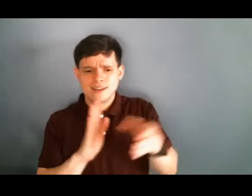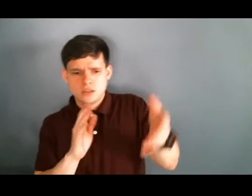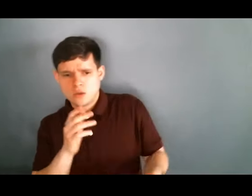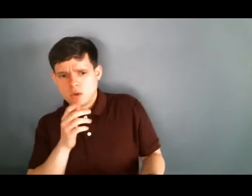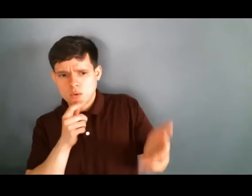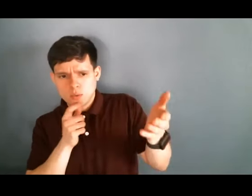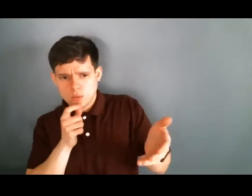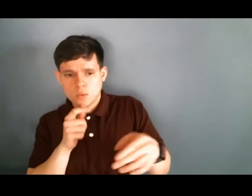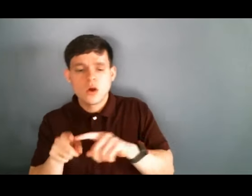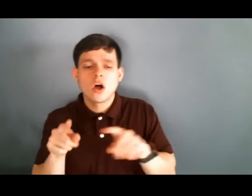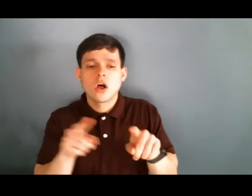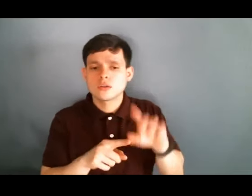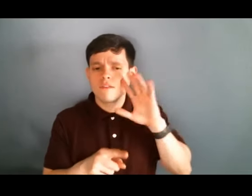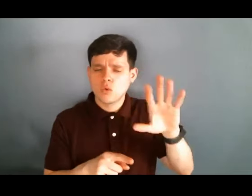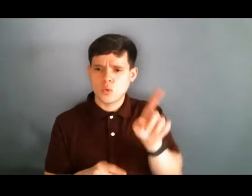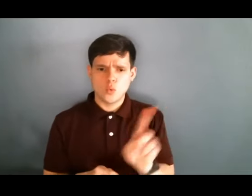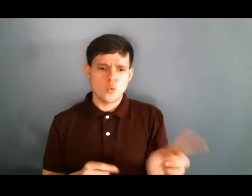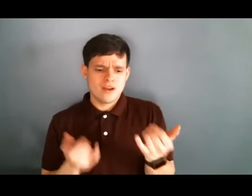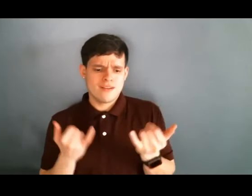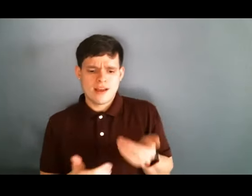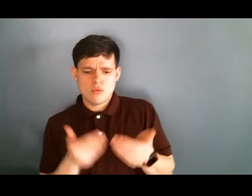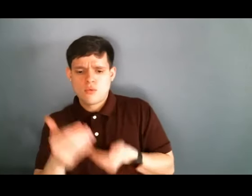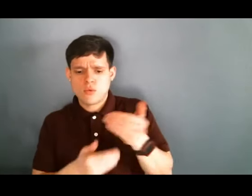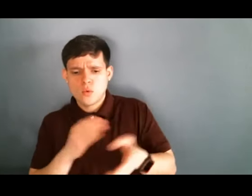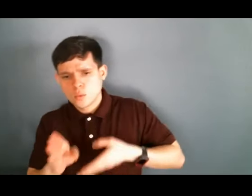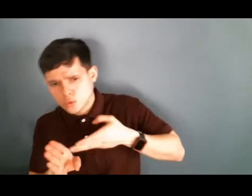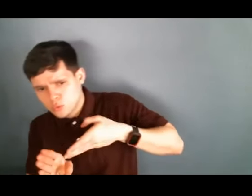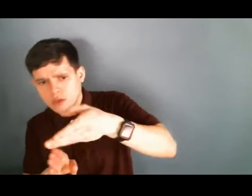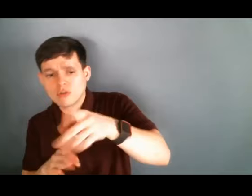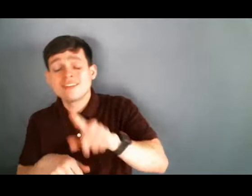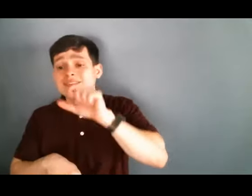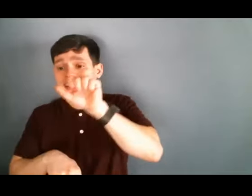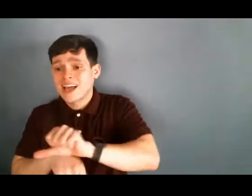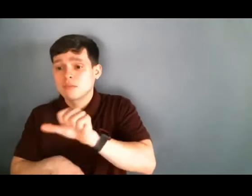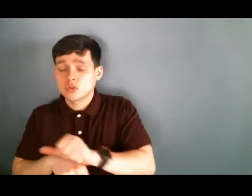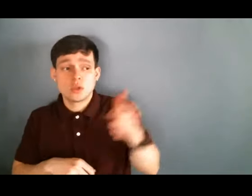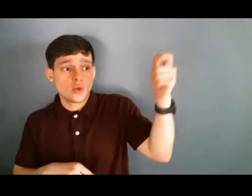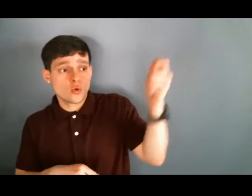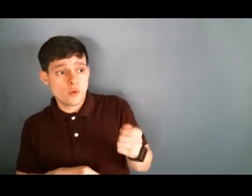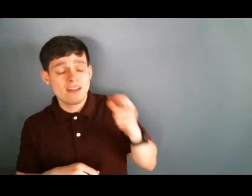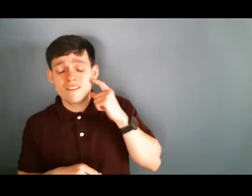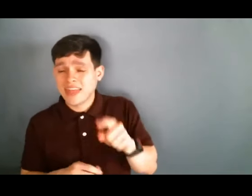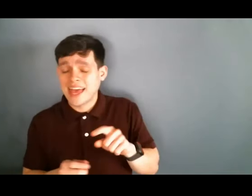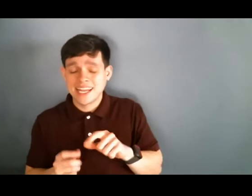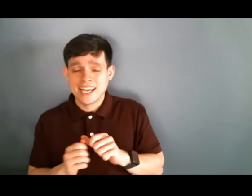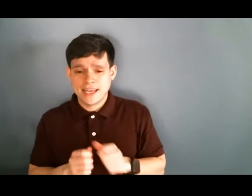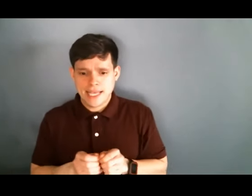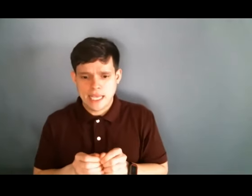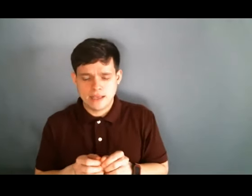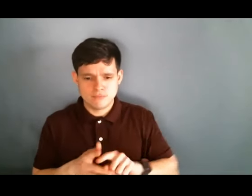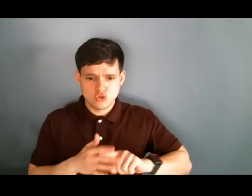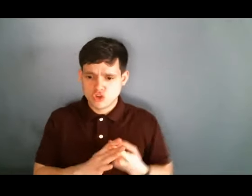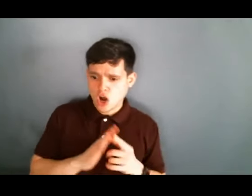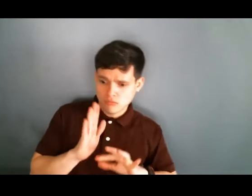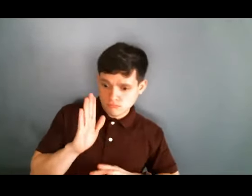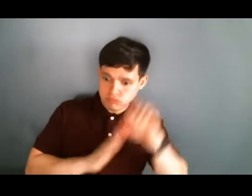true for career stage. So this is absolutely a grant that emerging artists can receive. And actually, we'll ask you